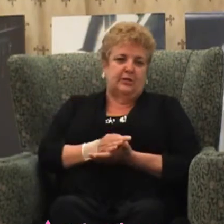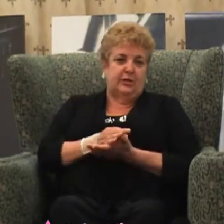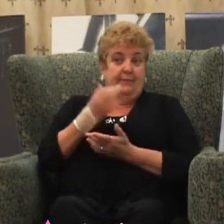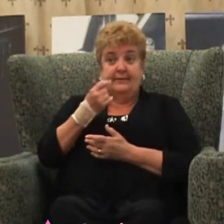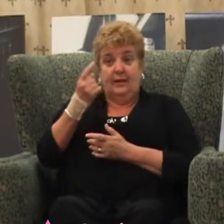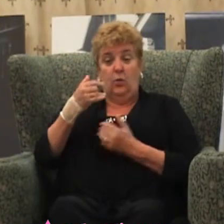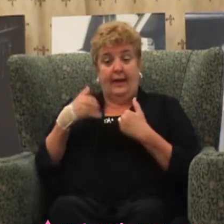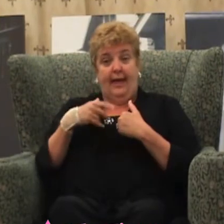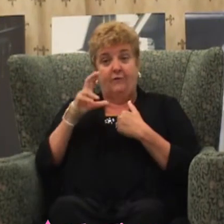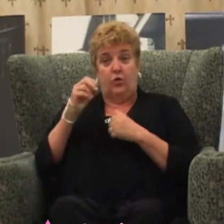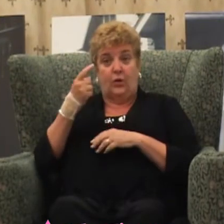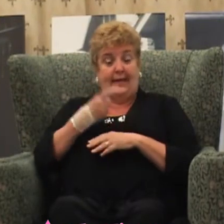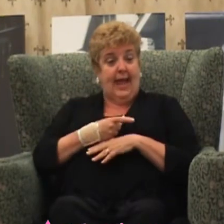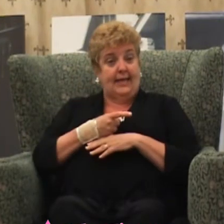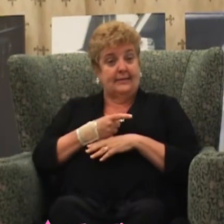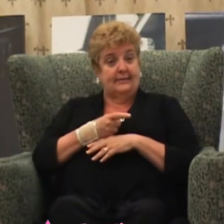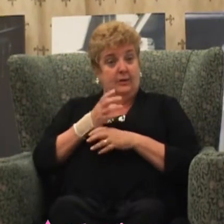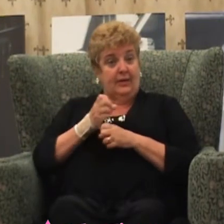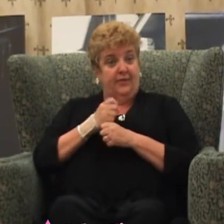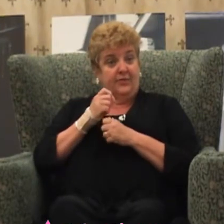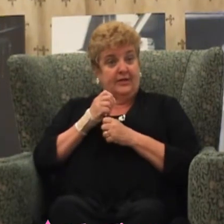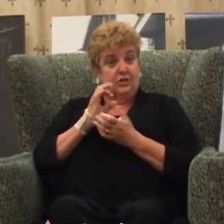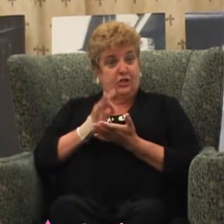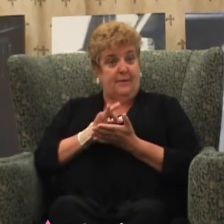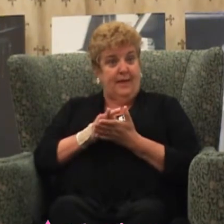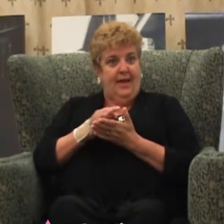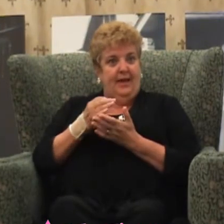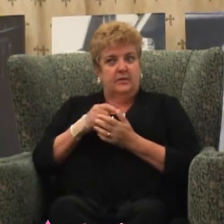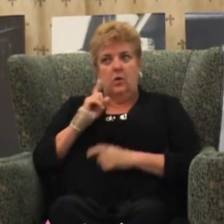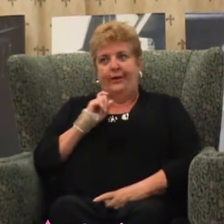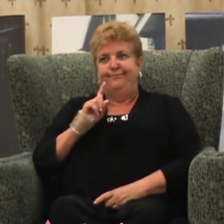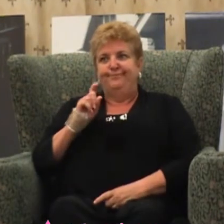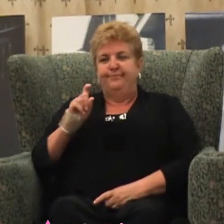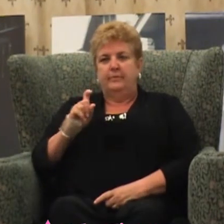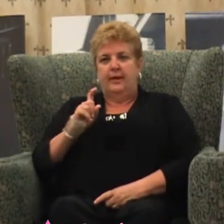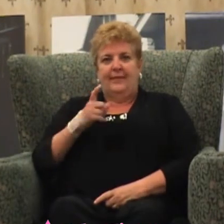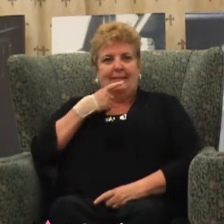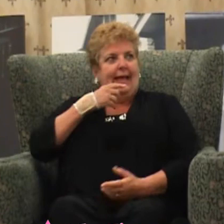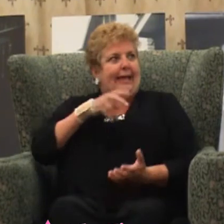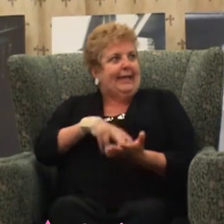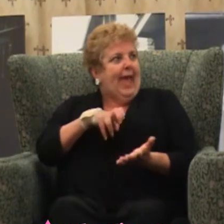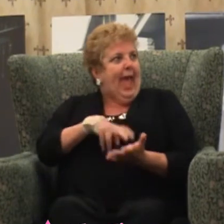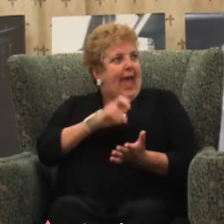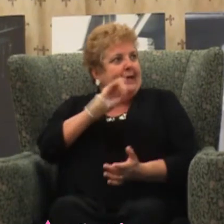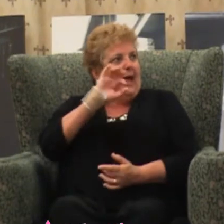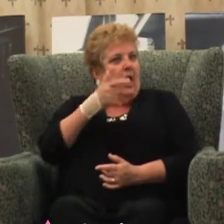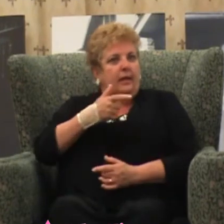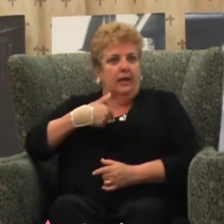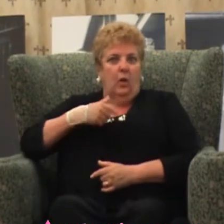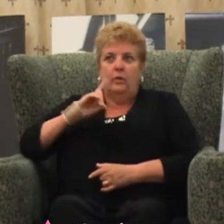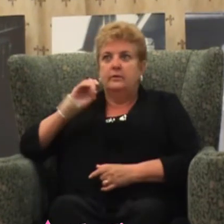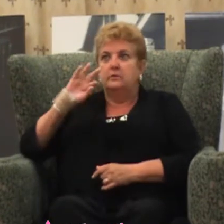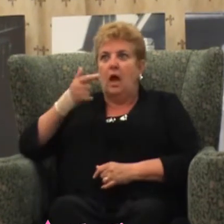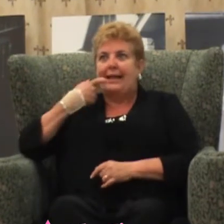Yeah, I got up. And everybody's going, yay, Doug, yay, Doug. How do they know my name? Doug alcoholic, Doug alcoholic. And,